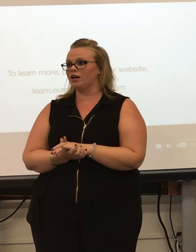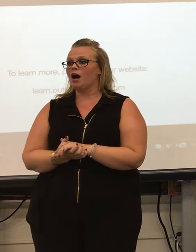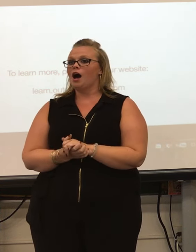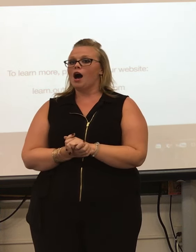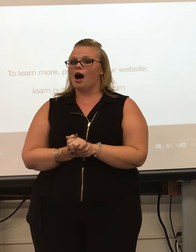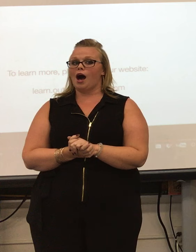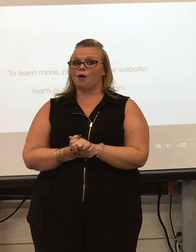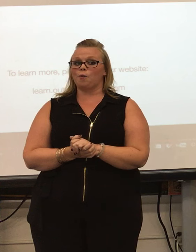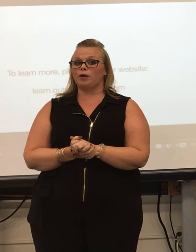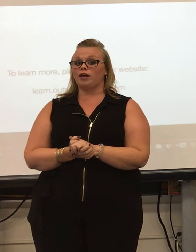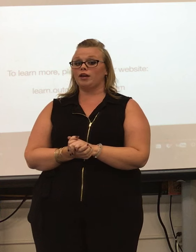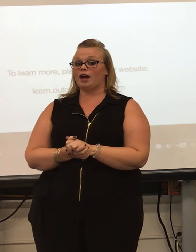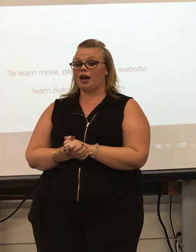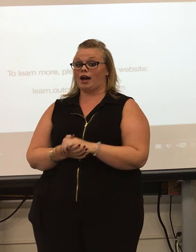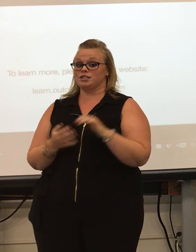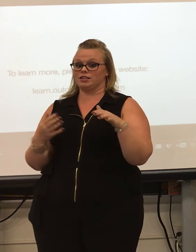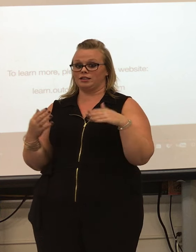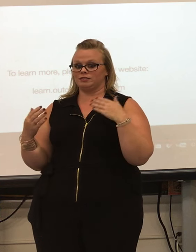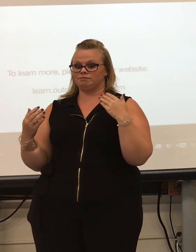for the week.